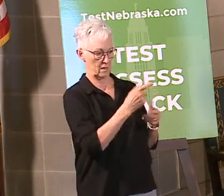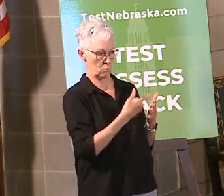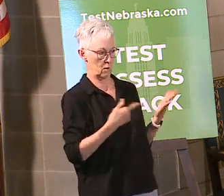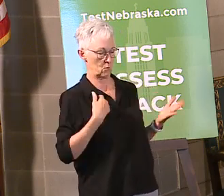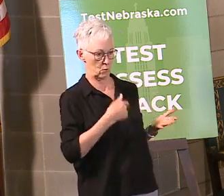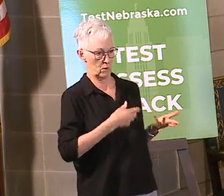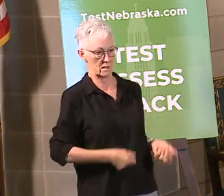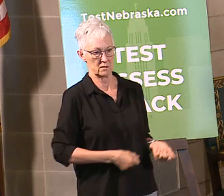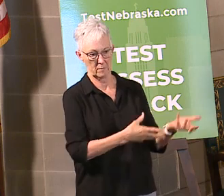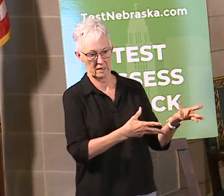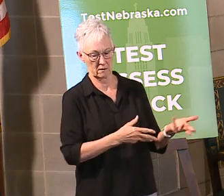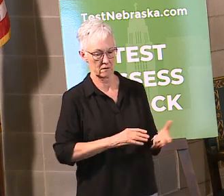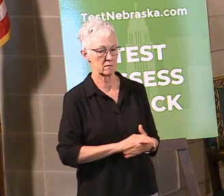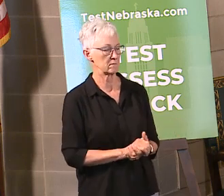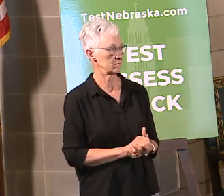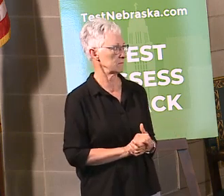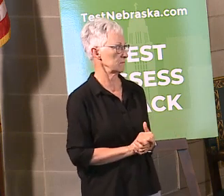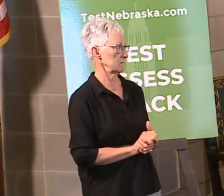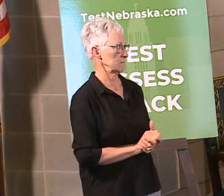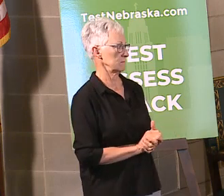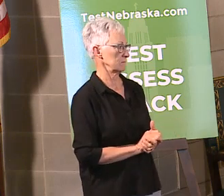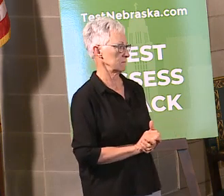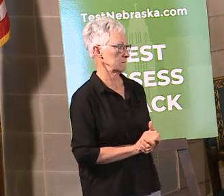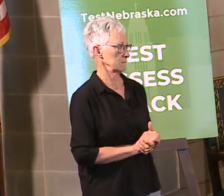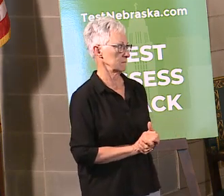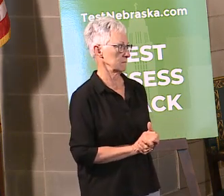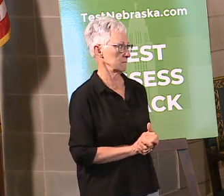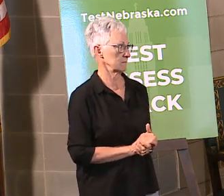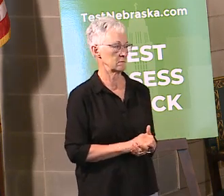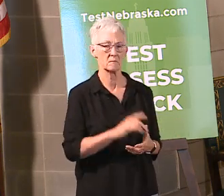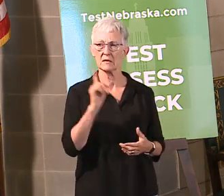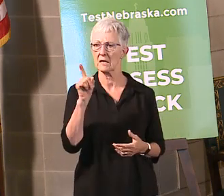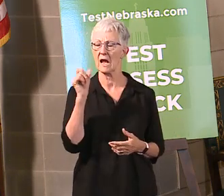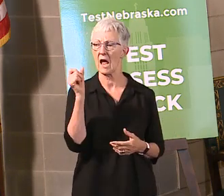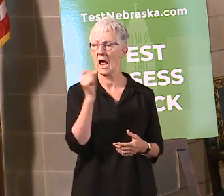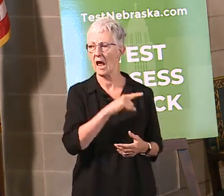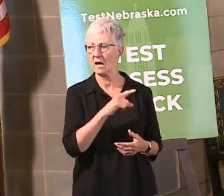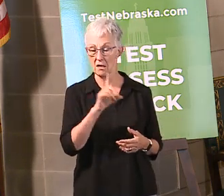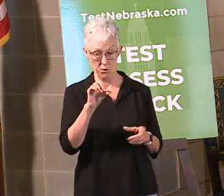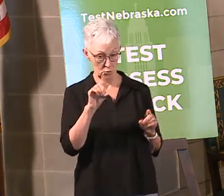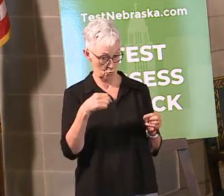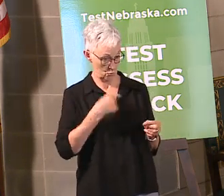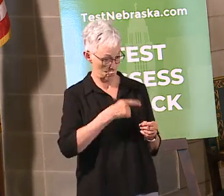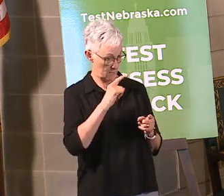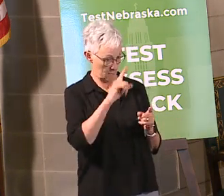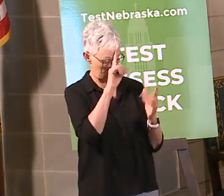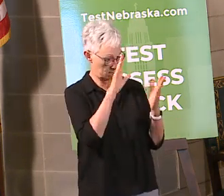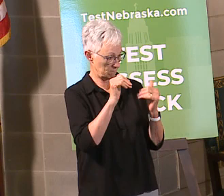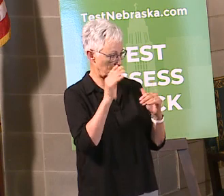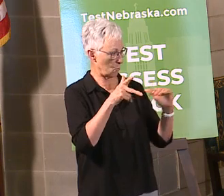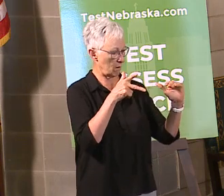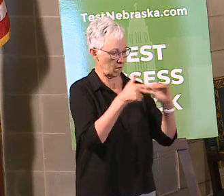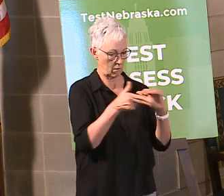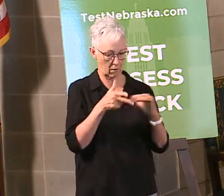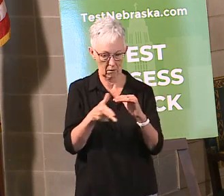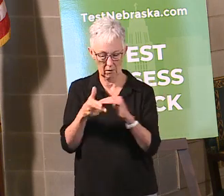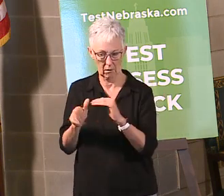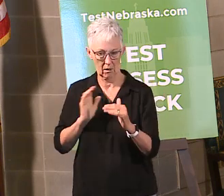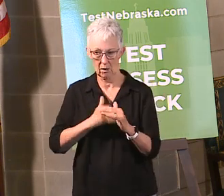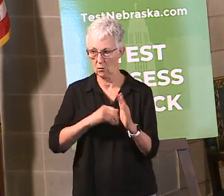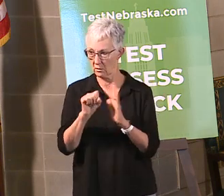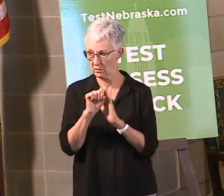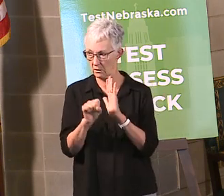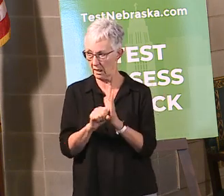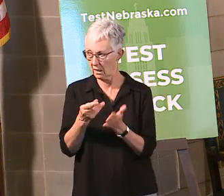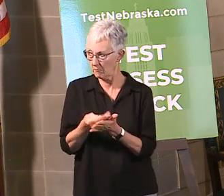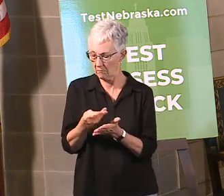Grant asks, are we anticipating cuts to the state budget? And of course, we're looking at, there's going to be some sort of impact to the state